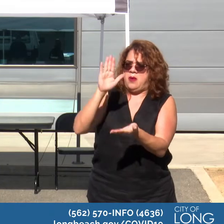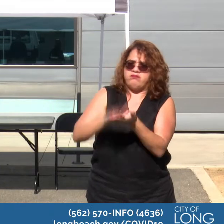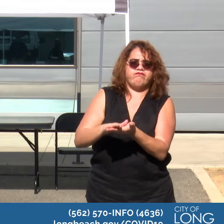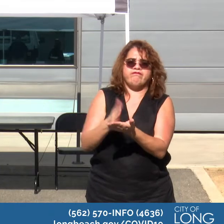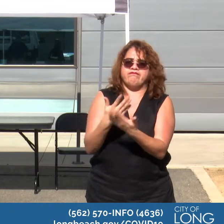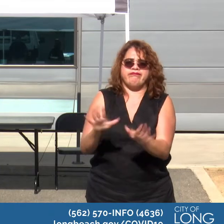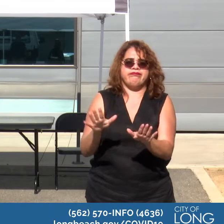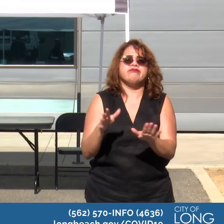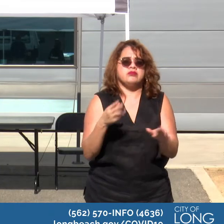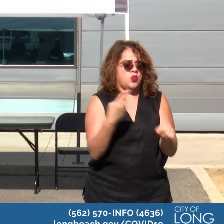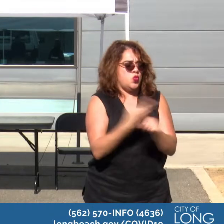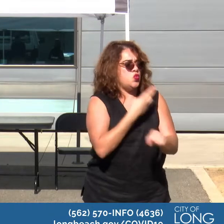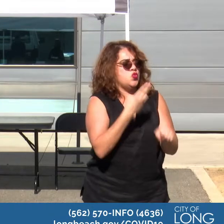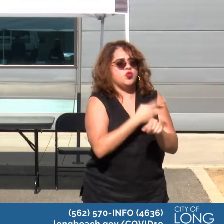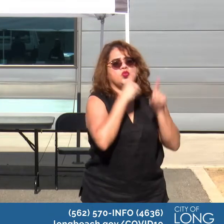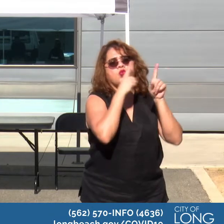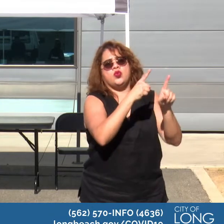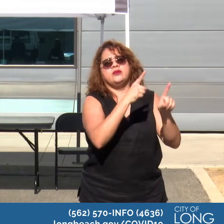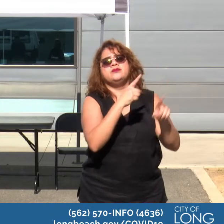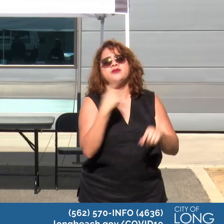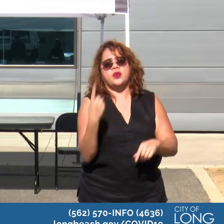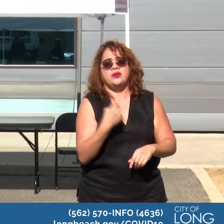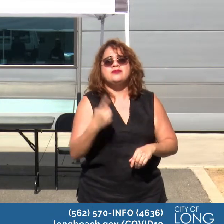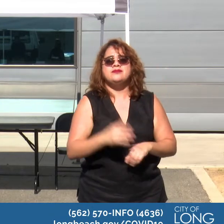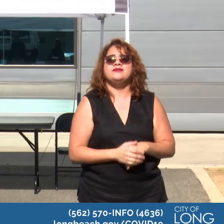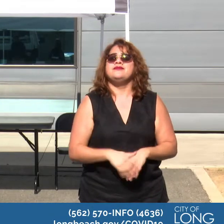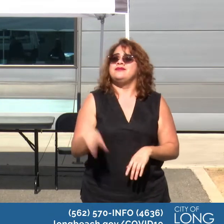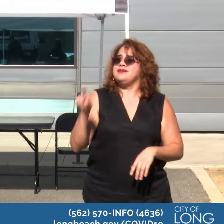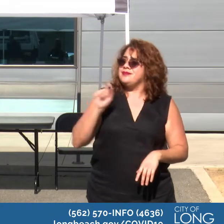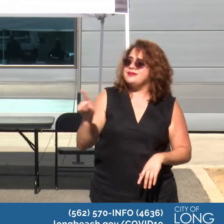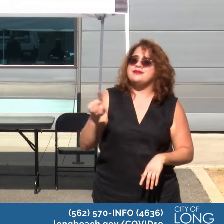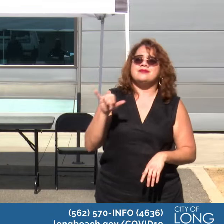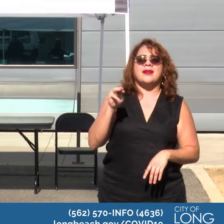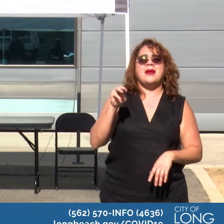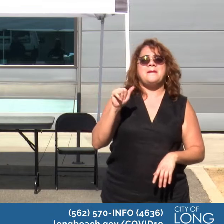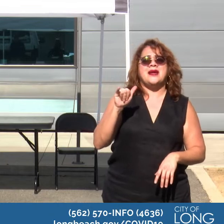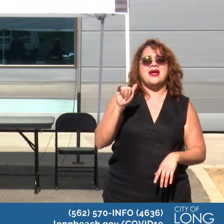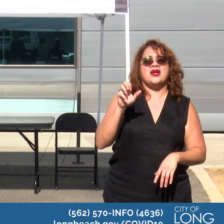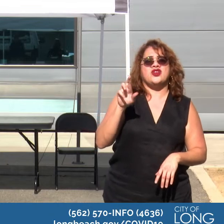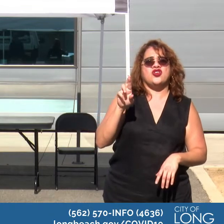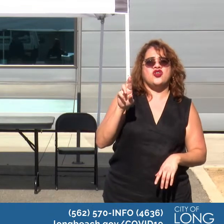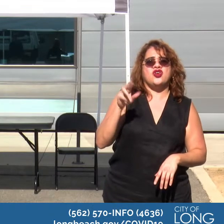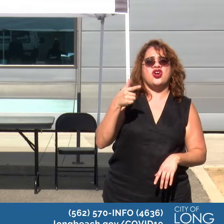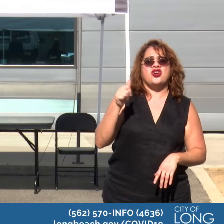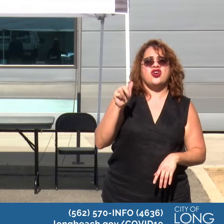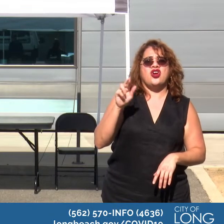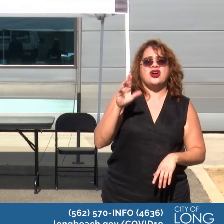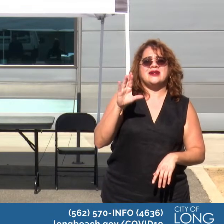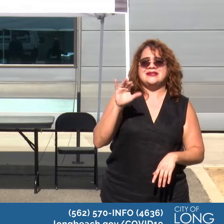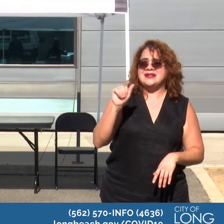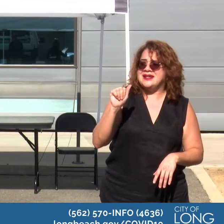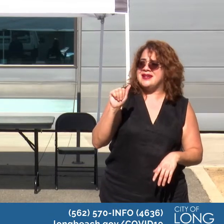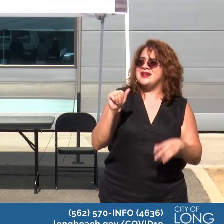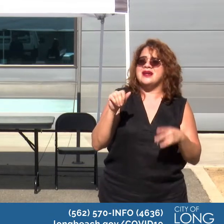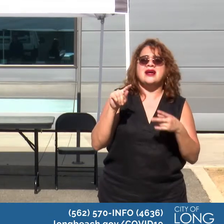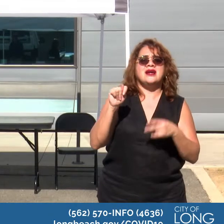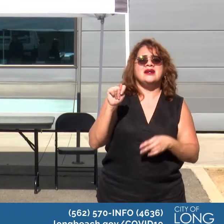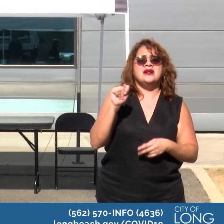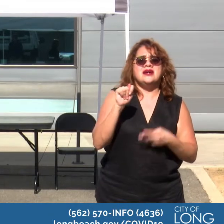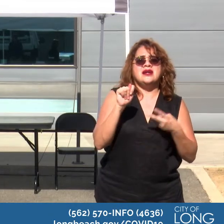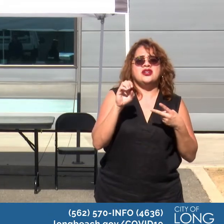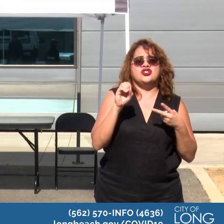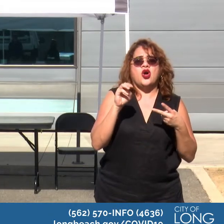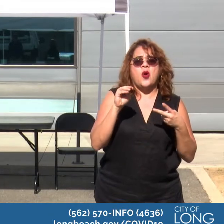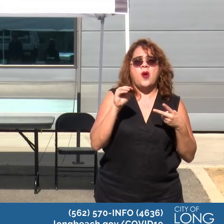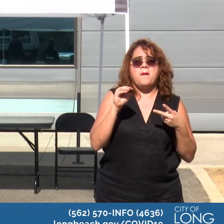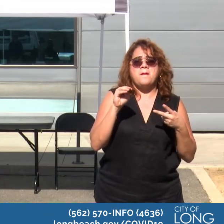Now Mayor Garcia, followed by City Manager Tom Modica and Health Department Director Kelly Calpe, will receive their first COVID-19 vaccines,